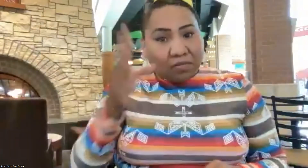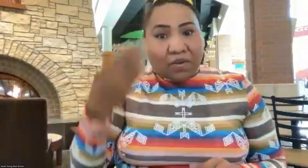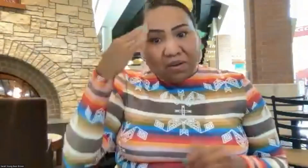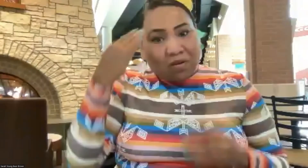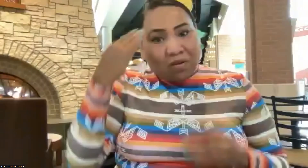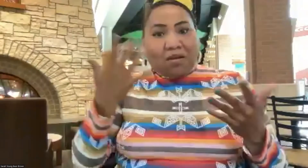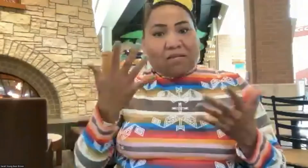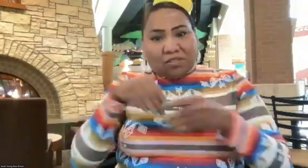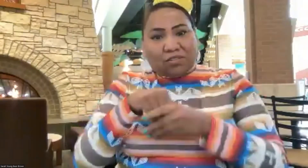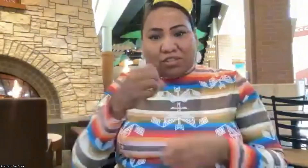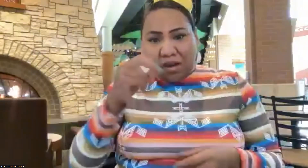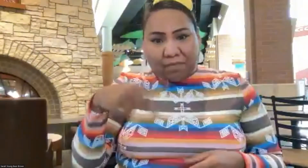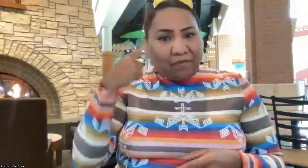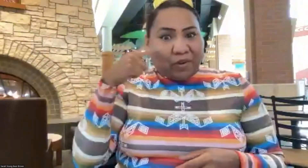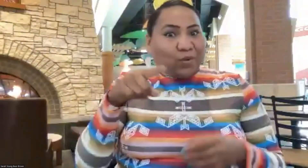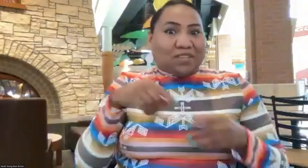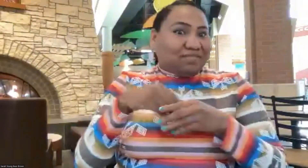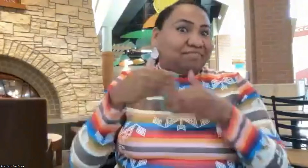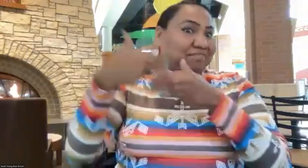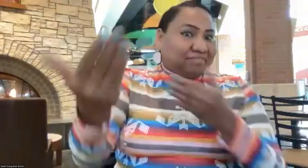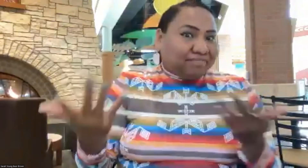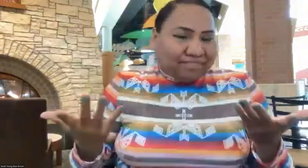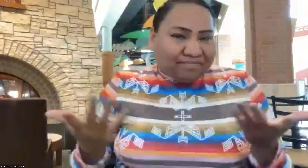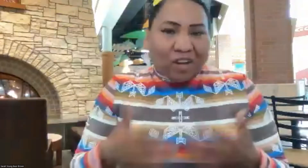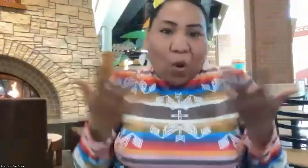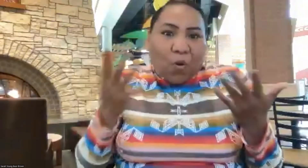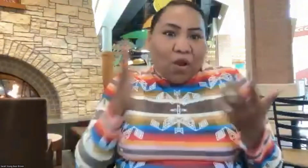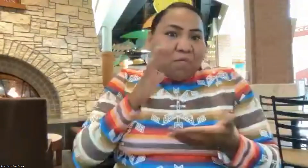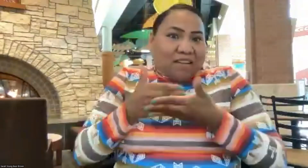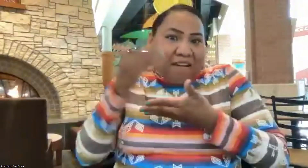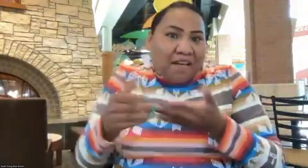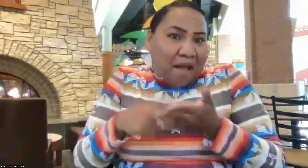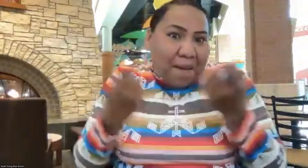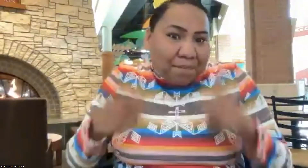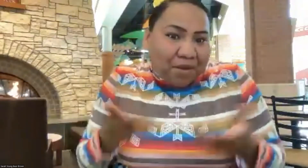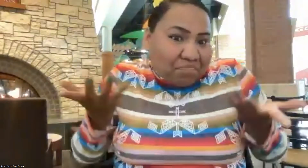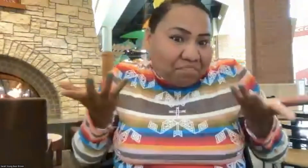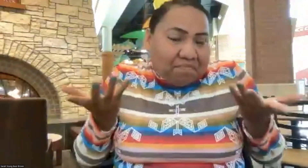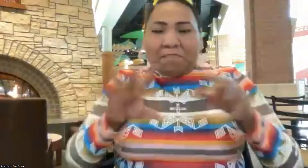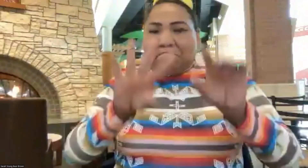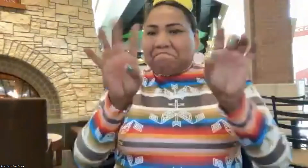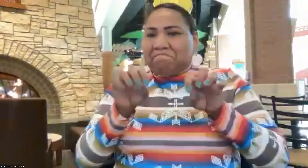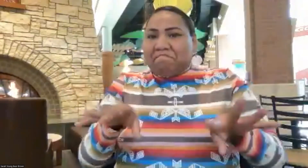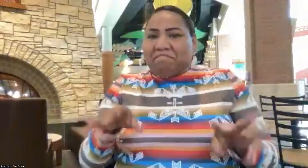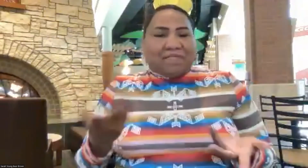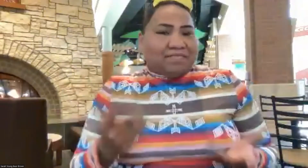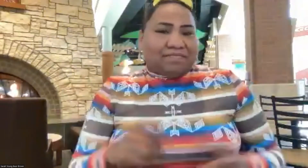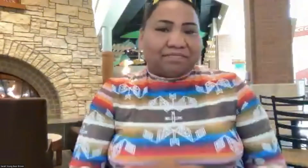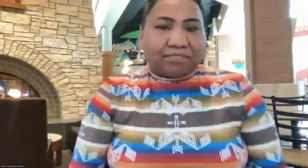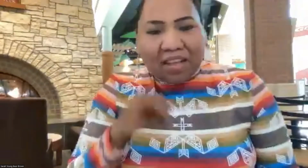Keep going, because you never know what's in store. You never know what the next step is going to bring. You never know